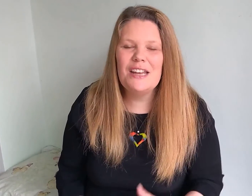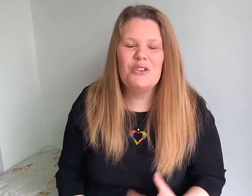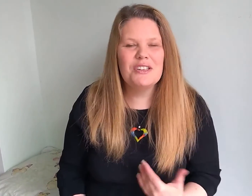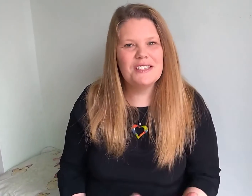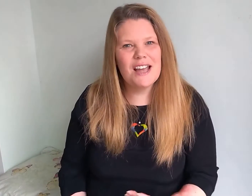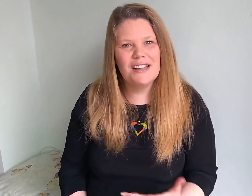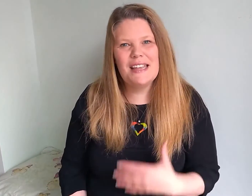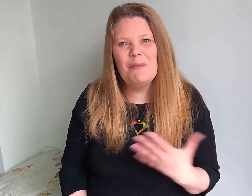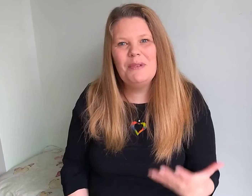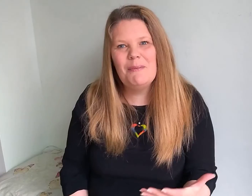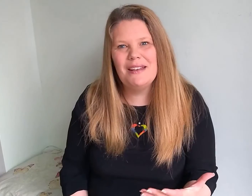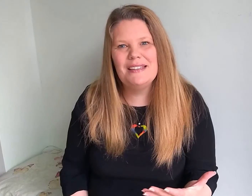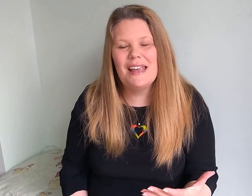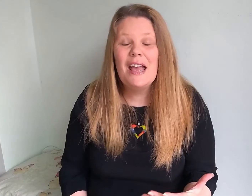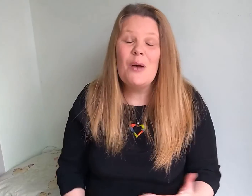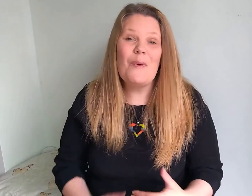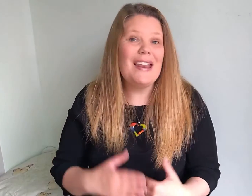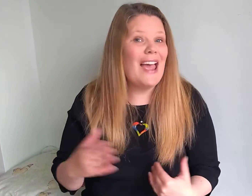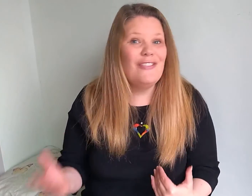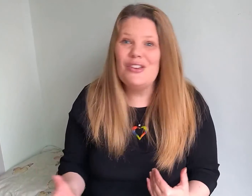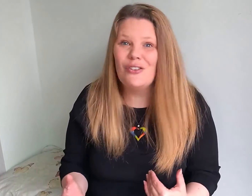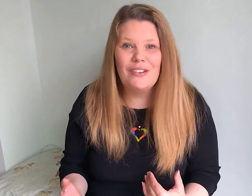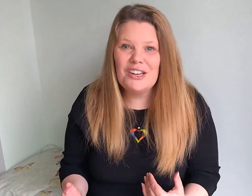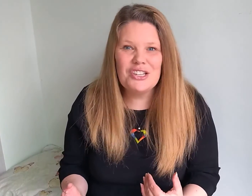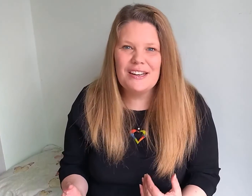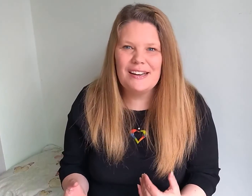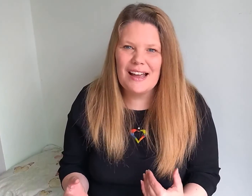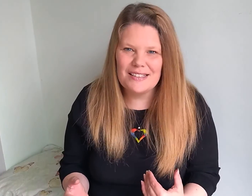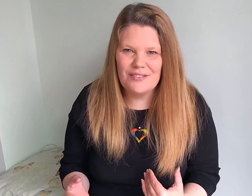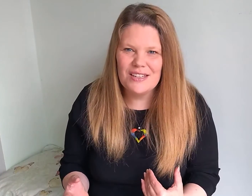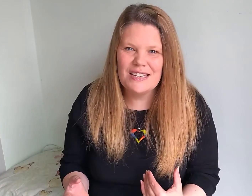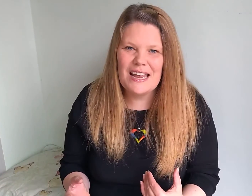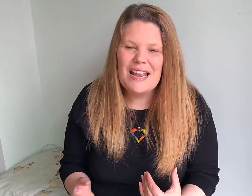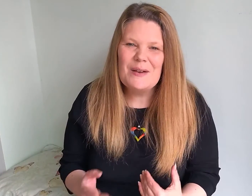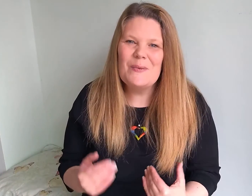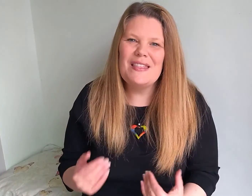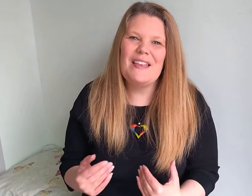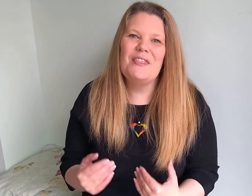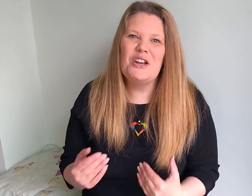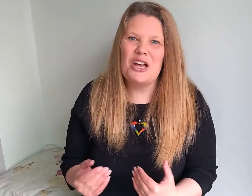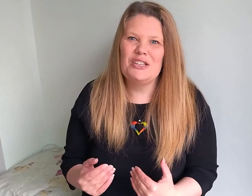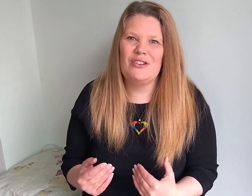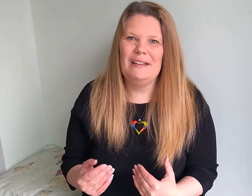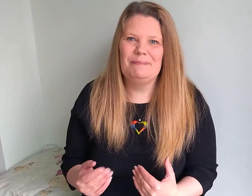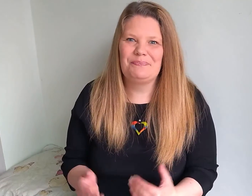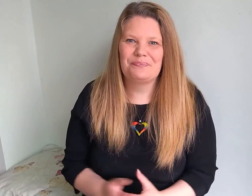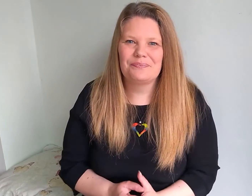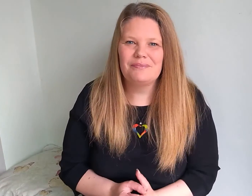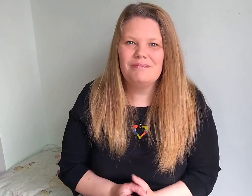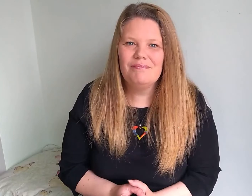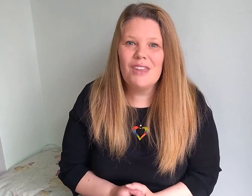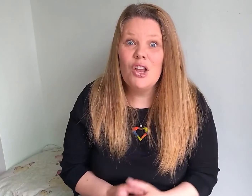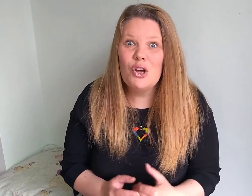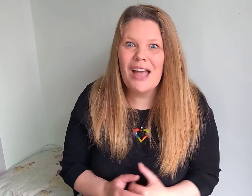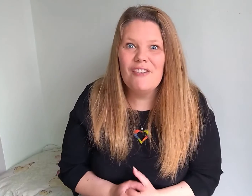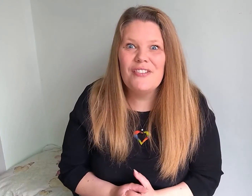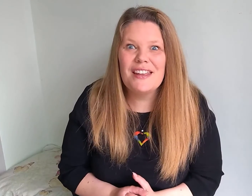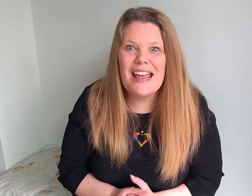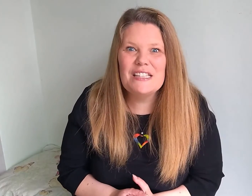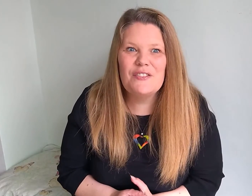and you can start to implement it whenever you're finishing an activity within the nursery. Look out for the next